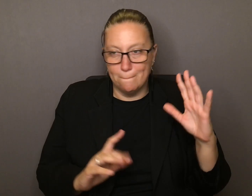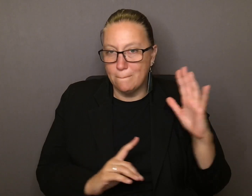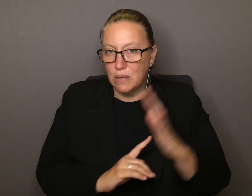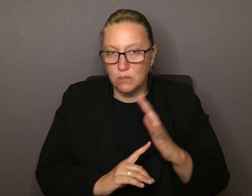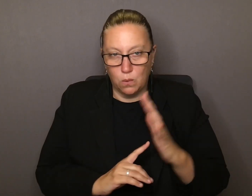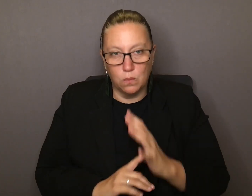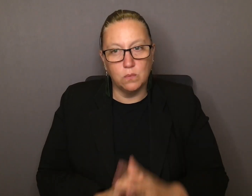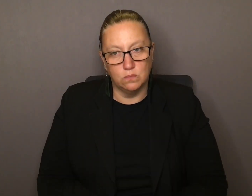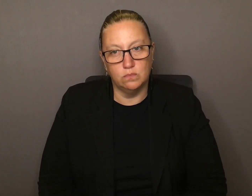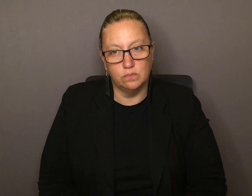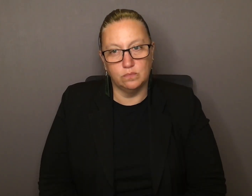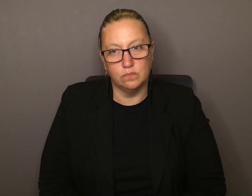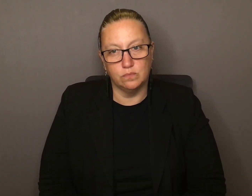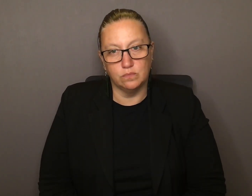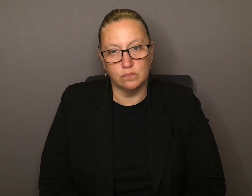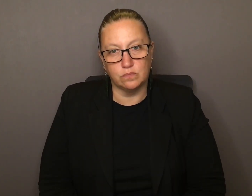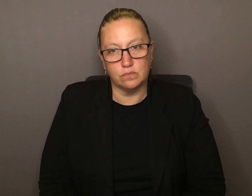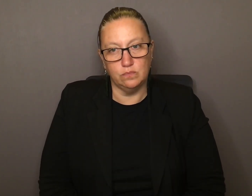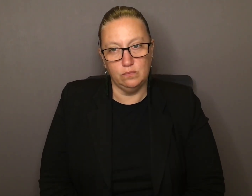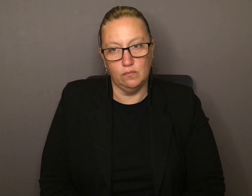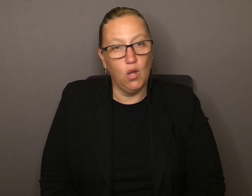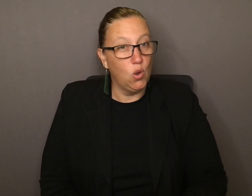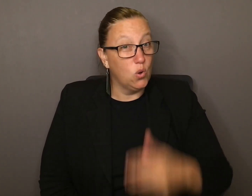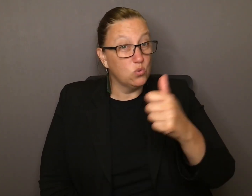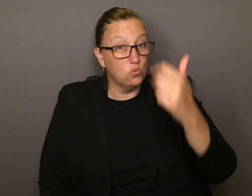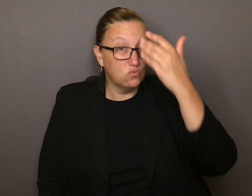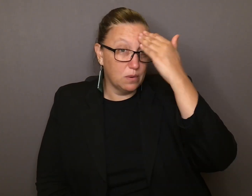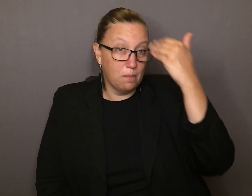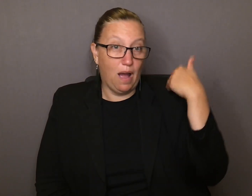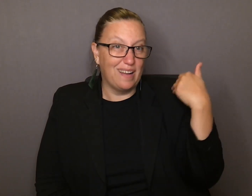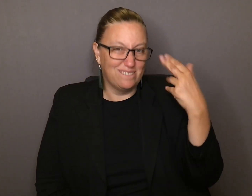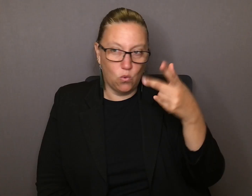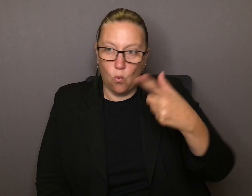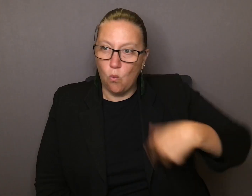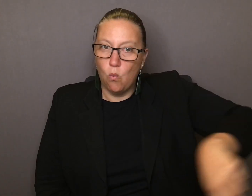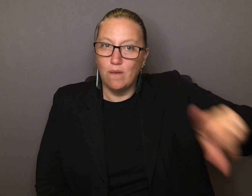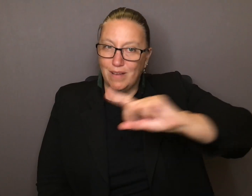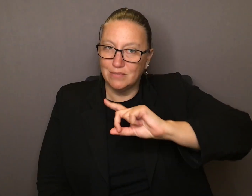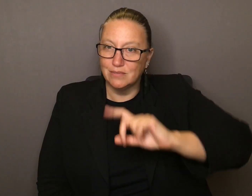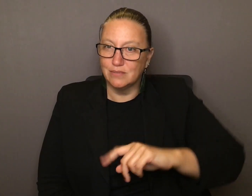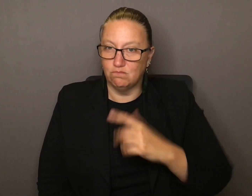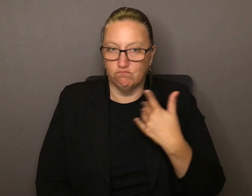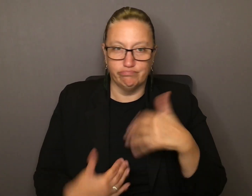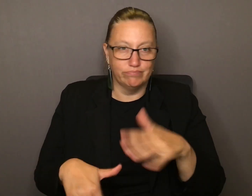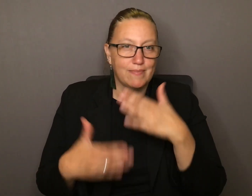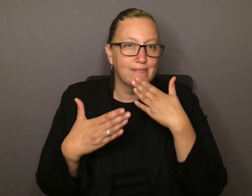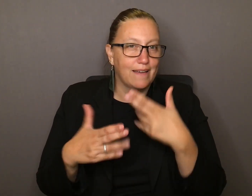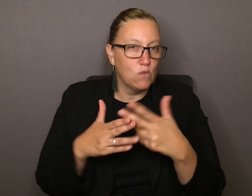very important, and a good reminder for all of us. Very much appreciated.